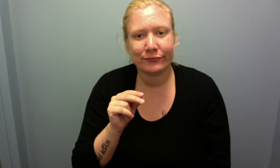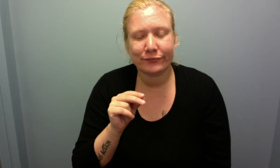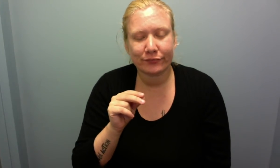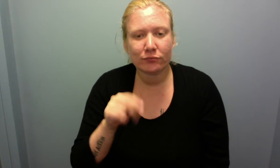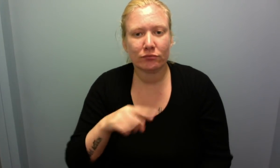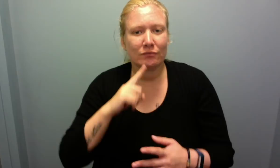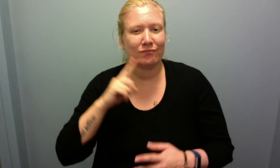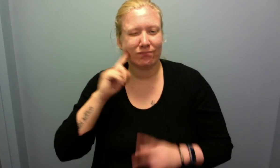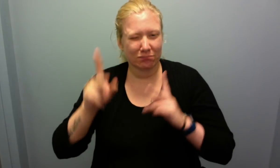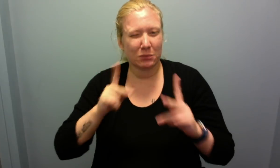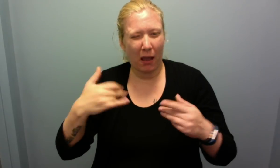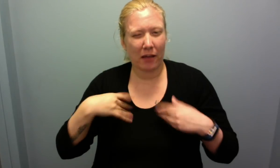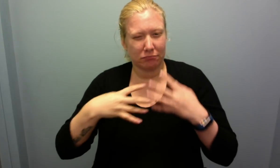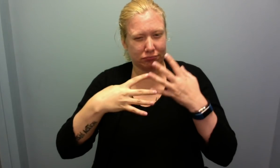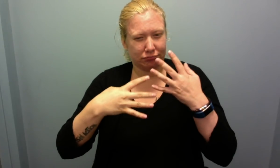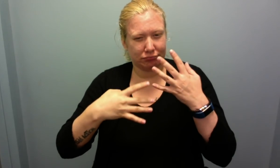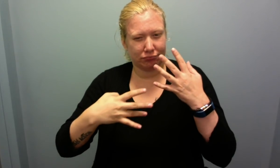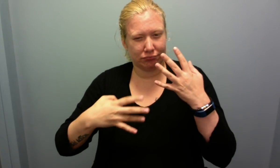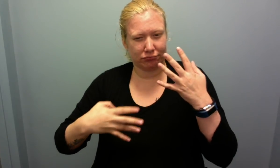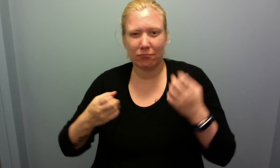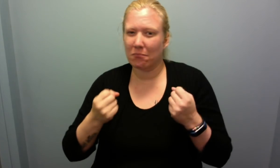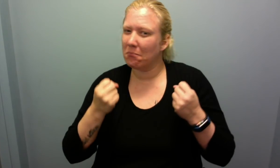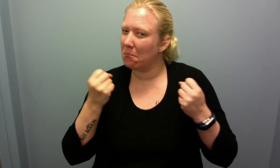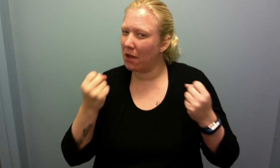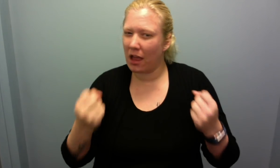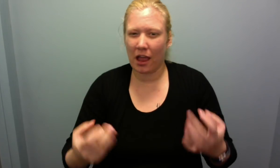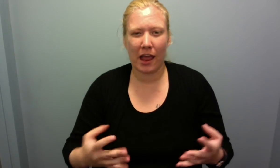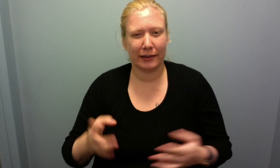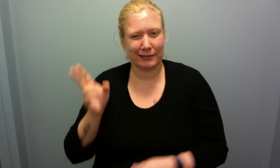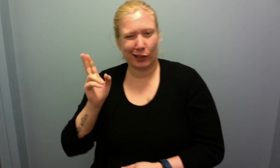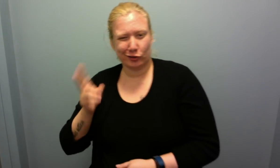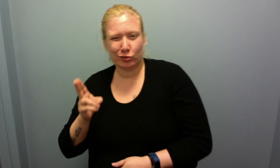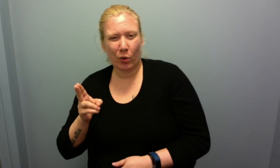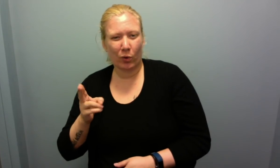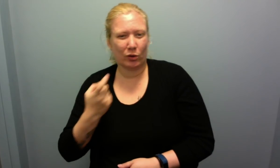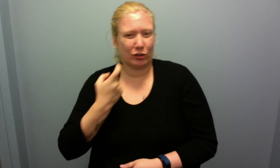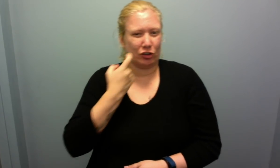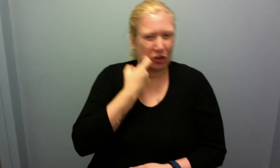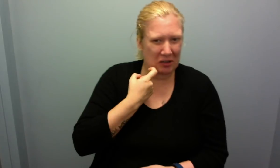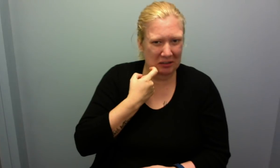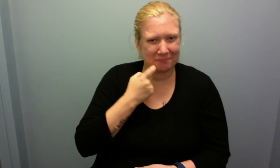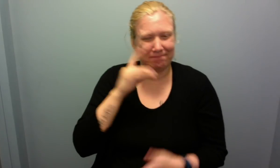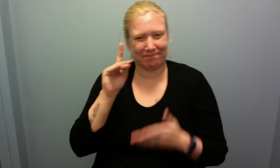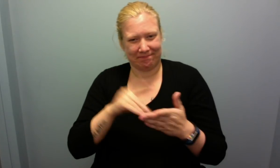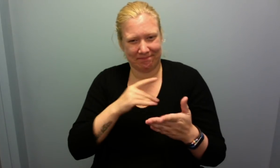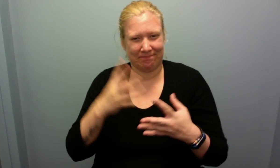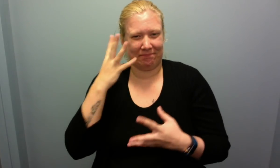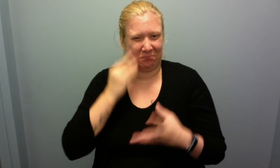hearing teachers were replaced. Hearing people have never had that experience. We've never had our jobs taken from us from a